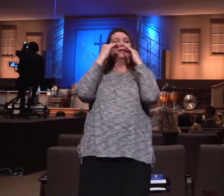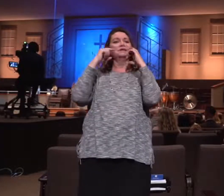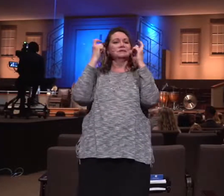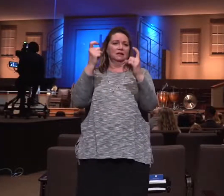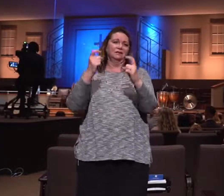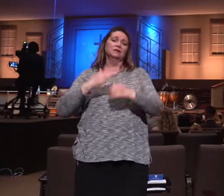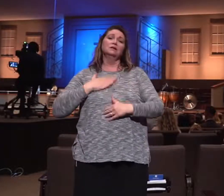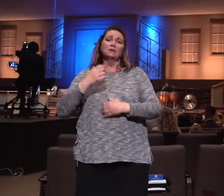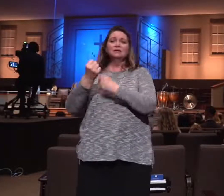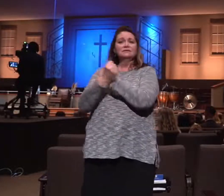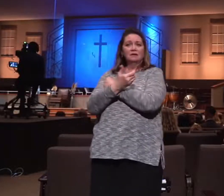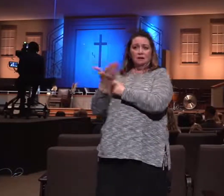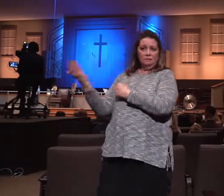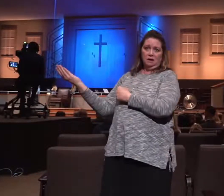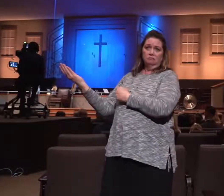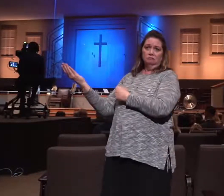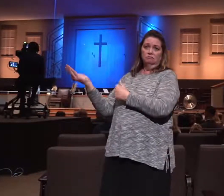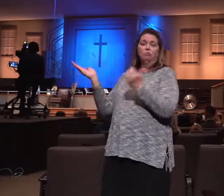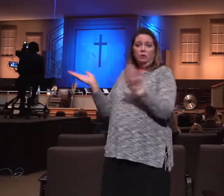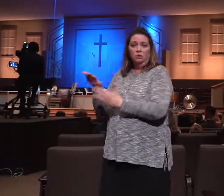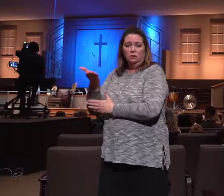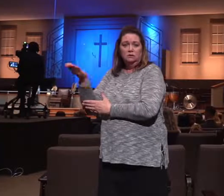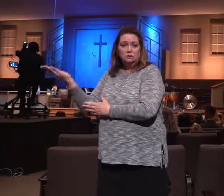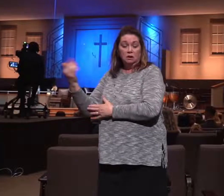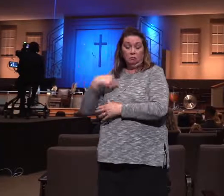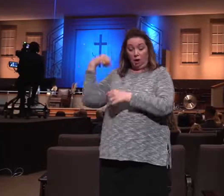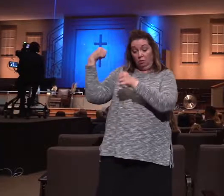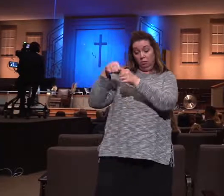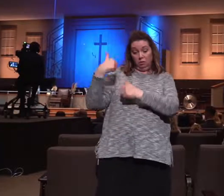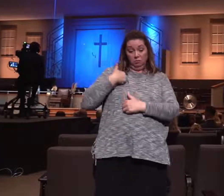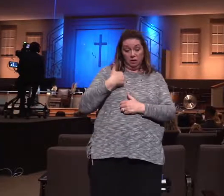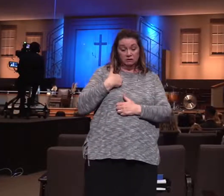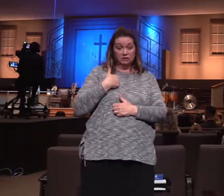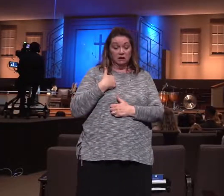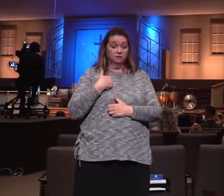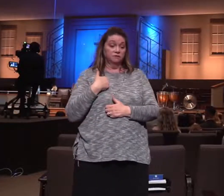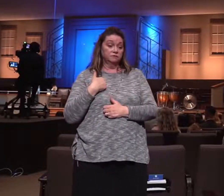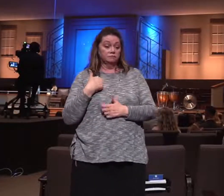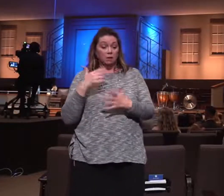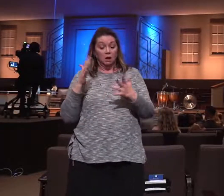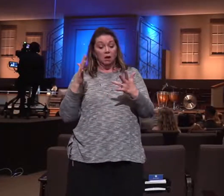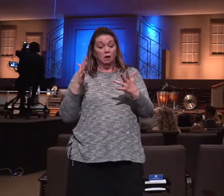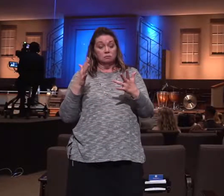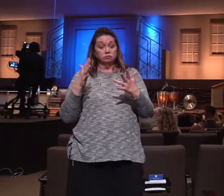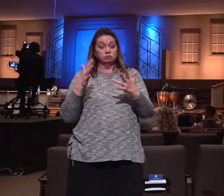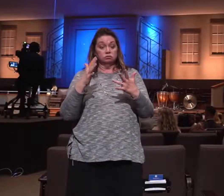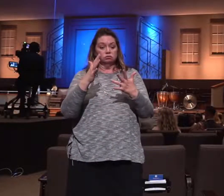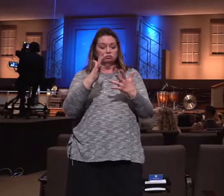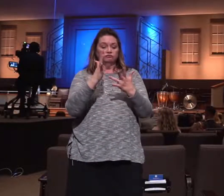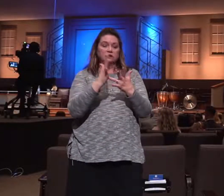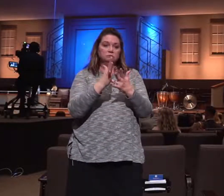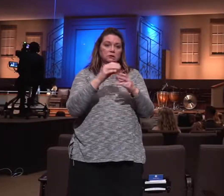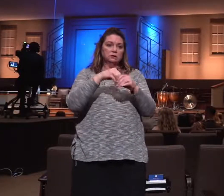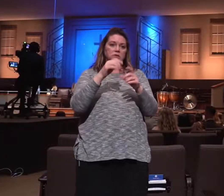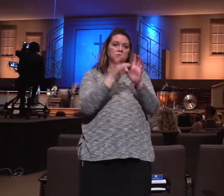love them and you'll encourage them. I remember when I was a freshman in Bible college, my parents lived in Seoul, South Korea,